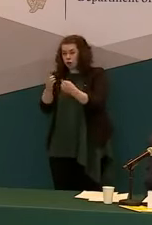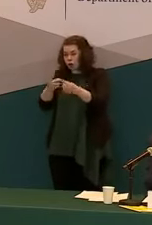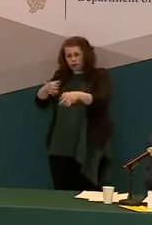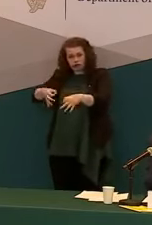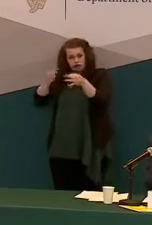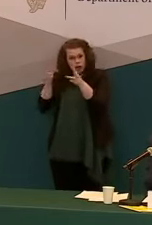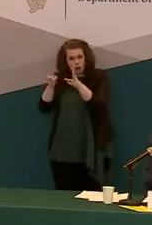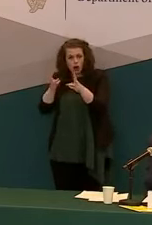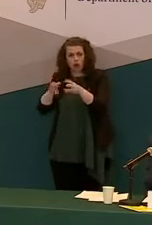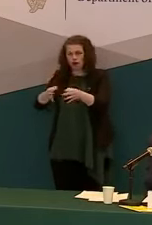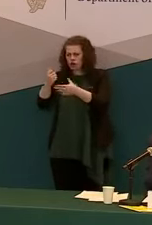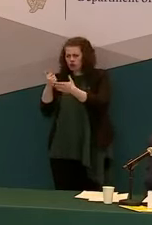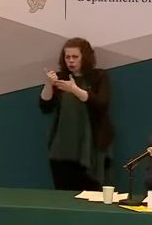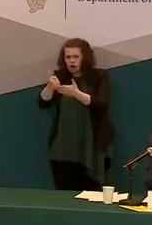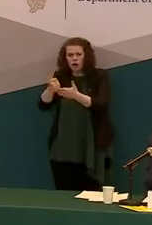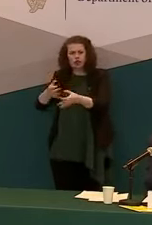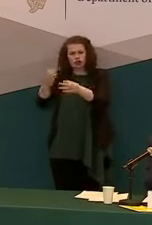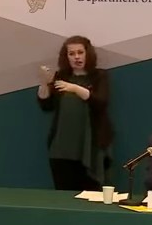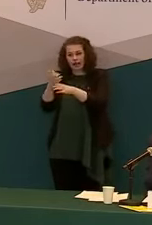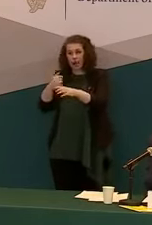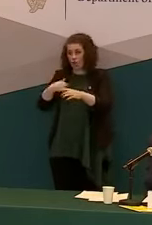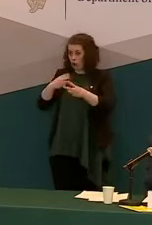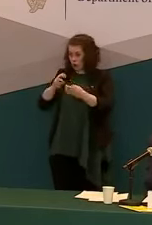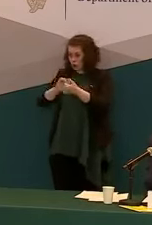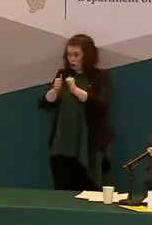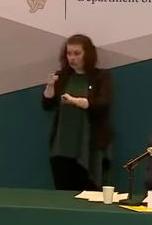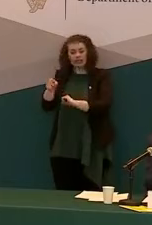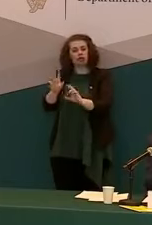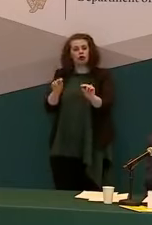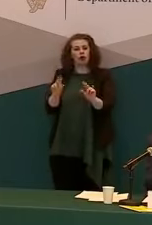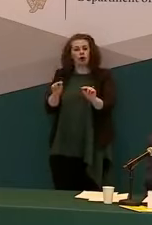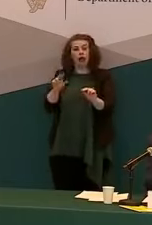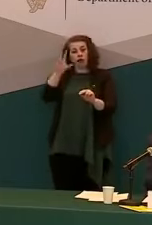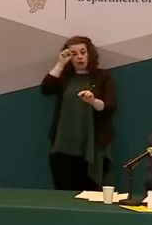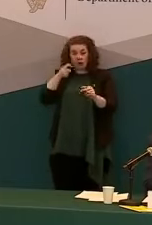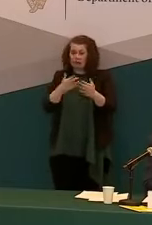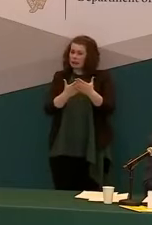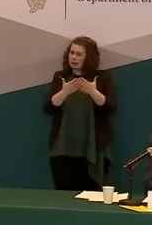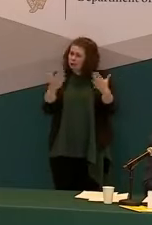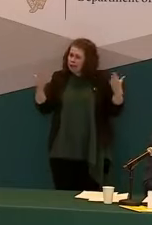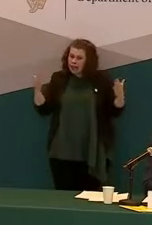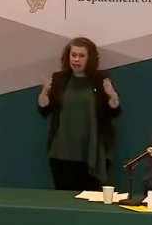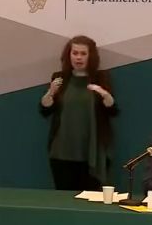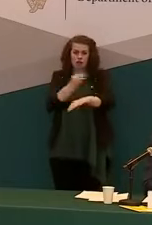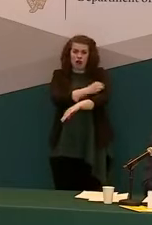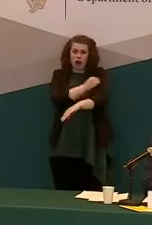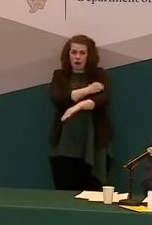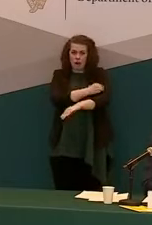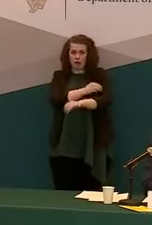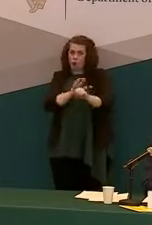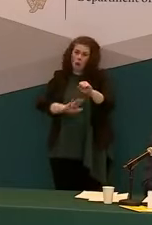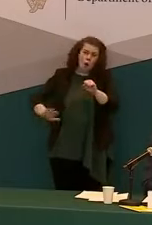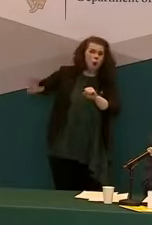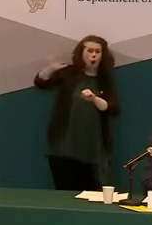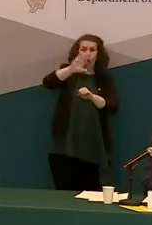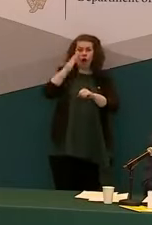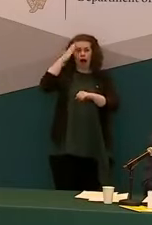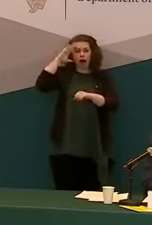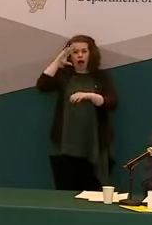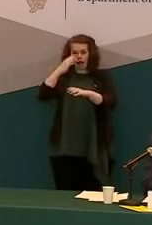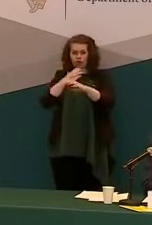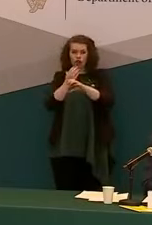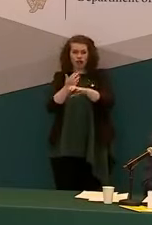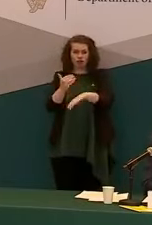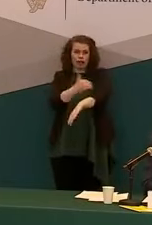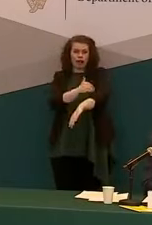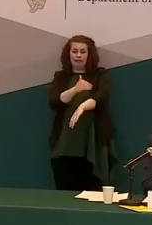them the supports they need in terms of the scale of the problem they're facing, in terms of the number of older people who become unwell in sometimes